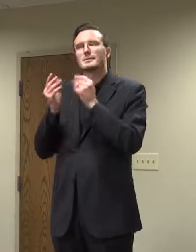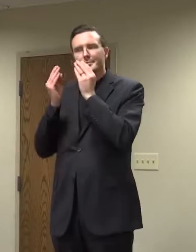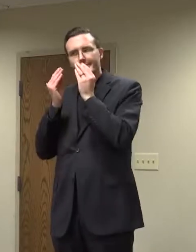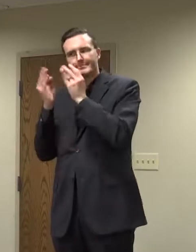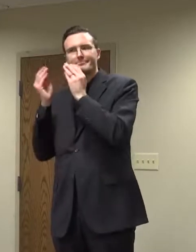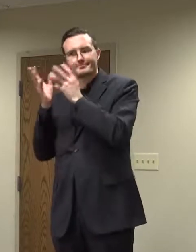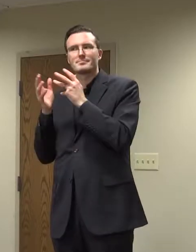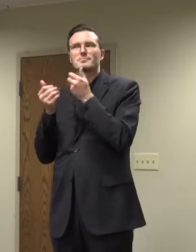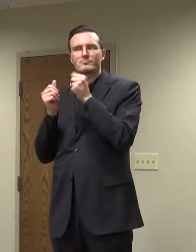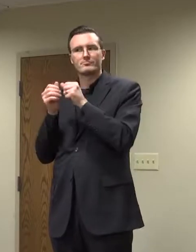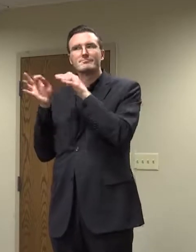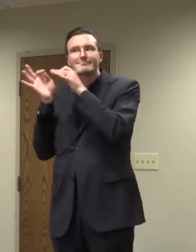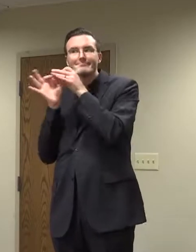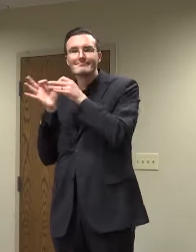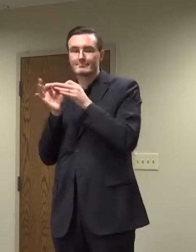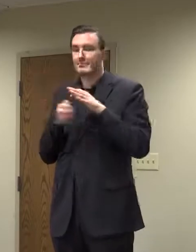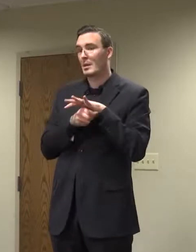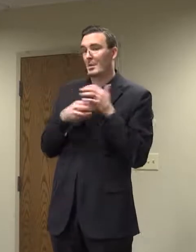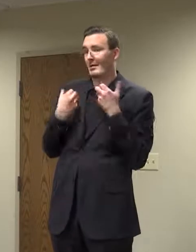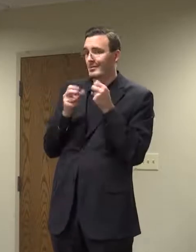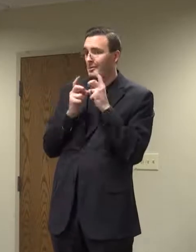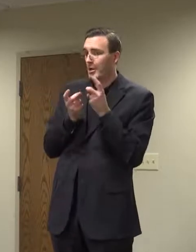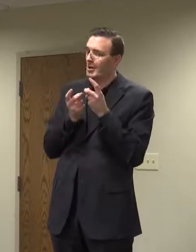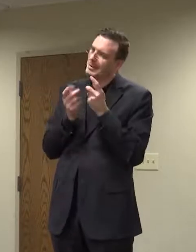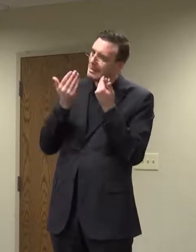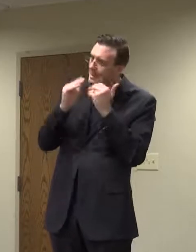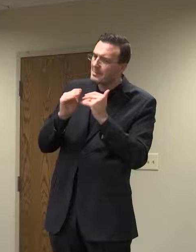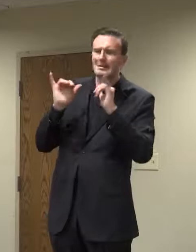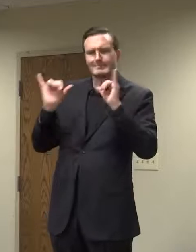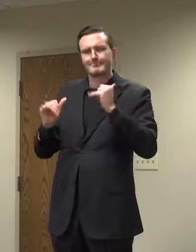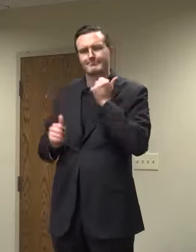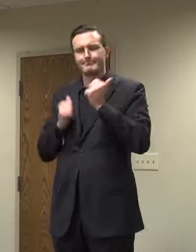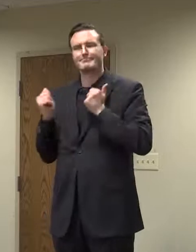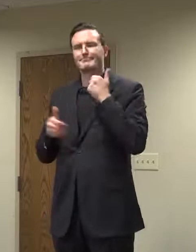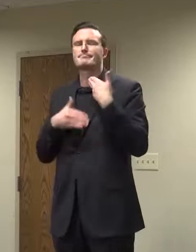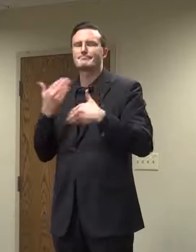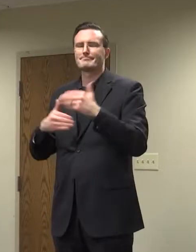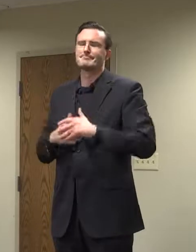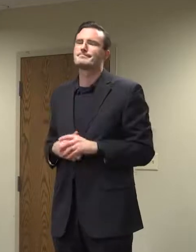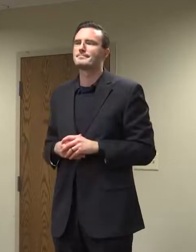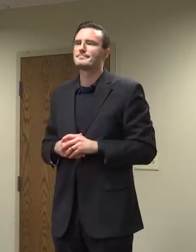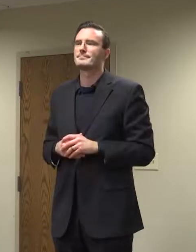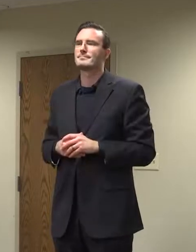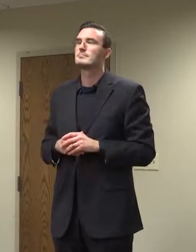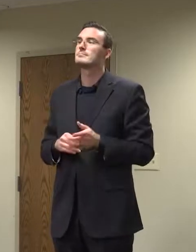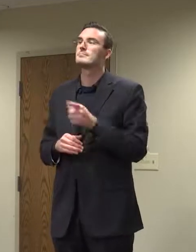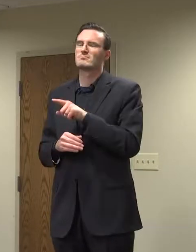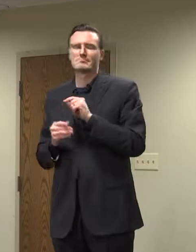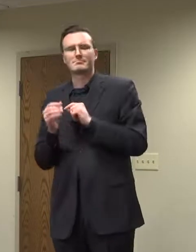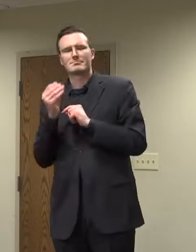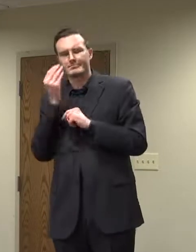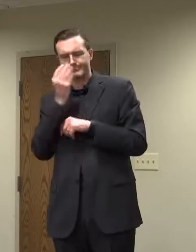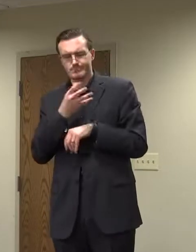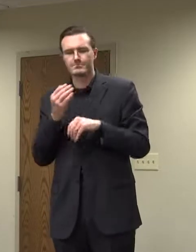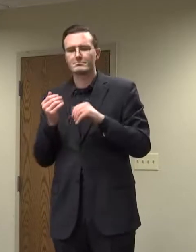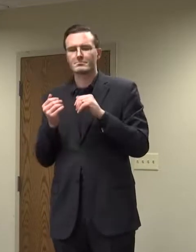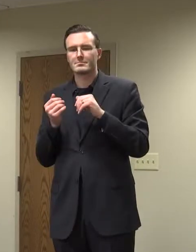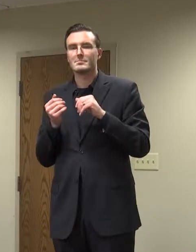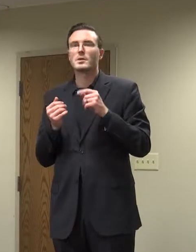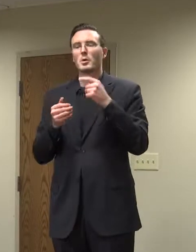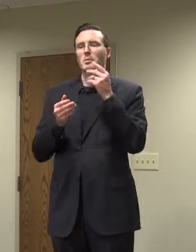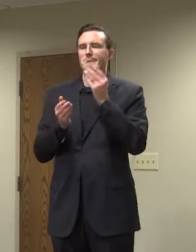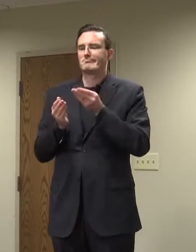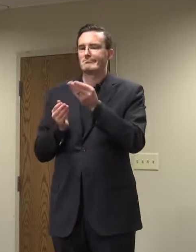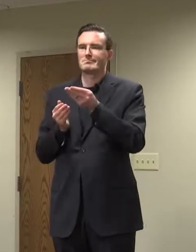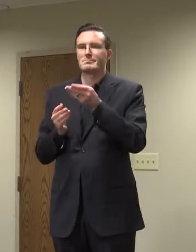health department. And I guess going off on that, talking about the notices of closure, it's come across our attention. There's a kind of a